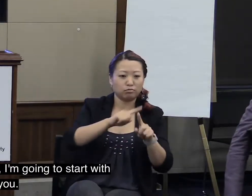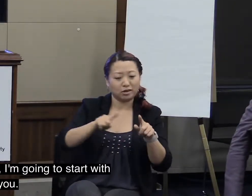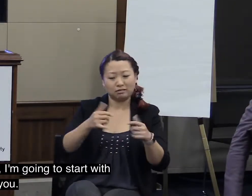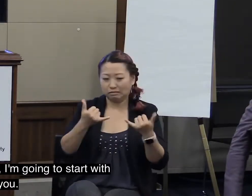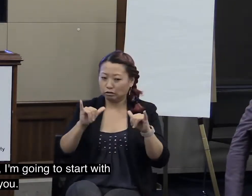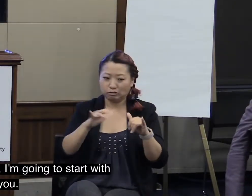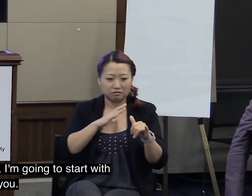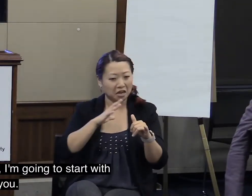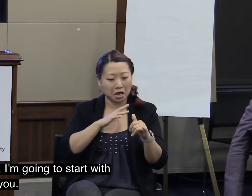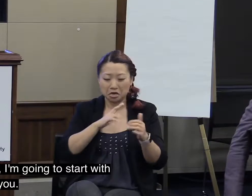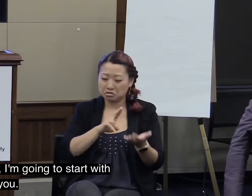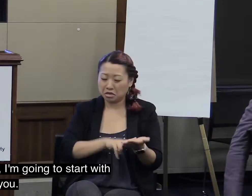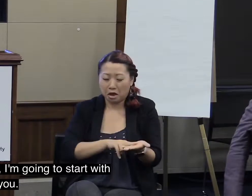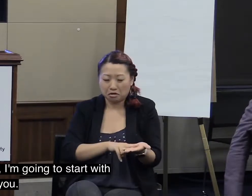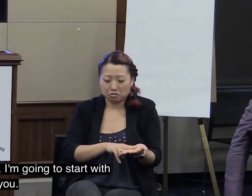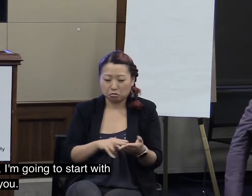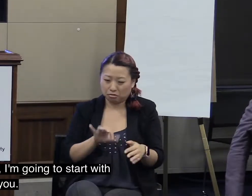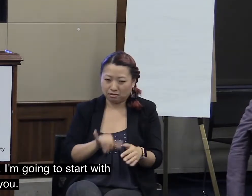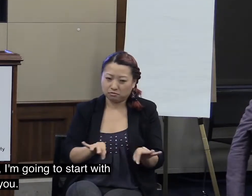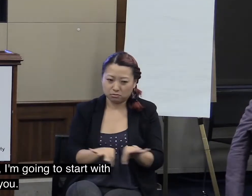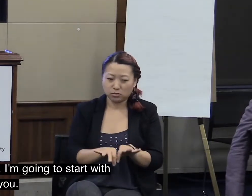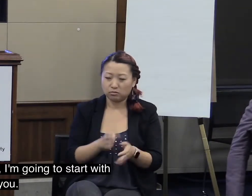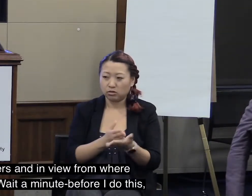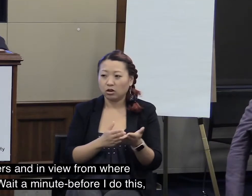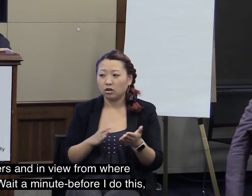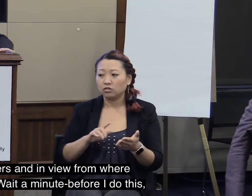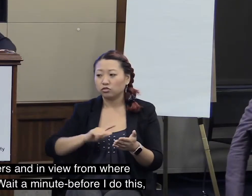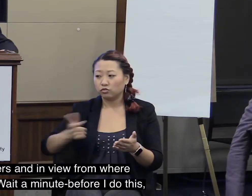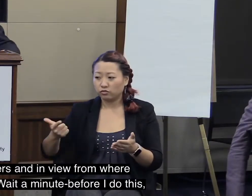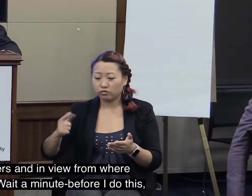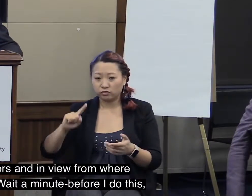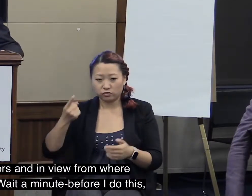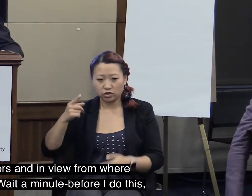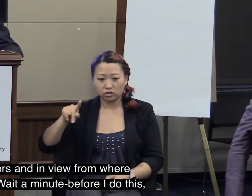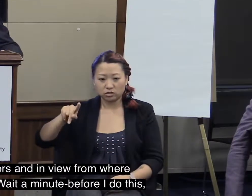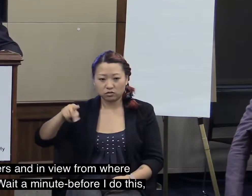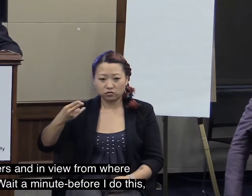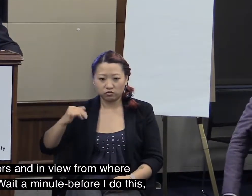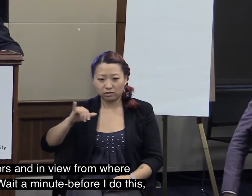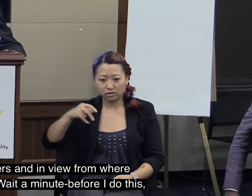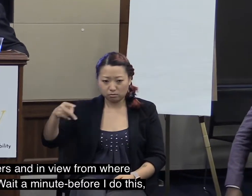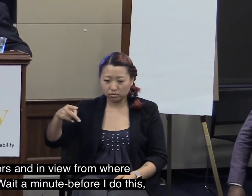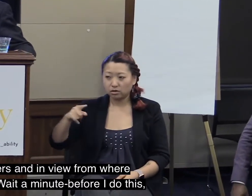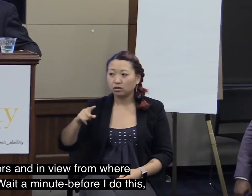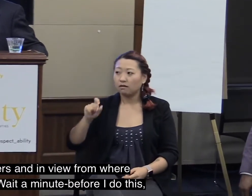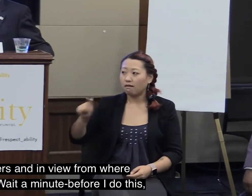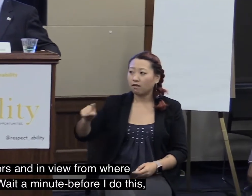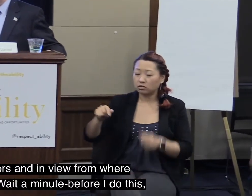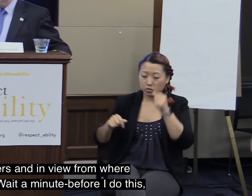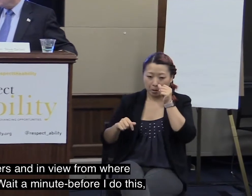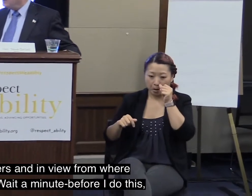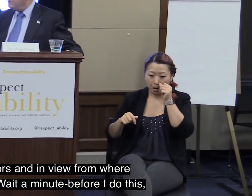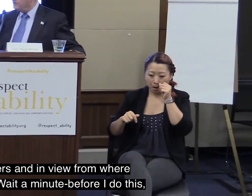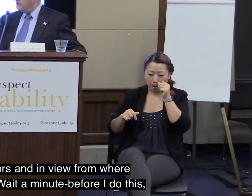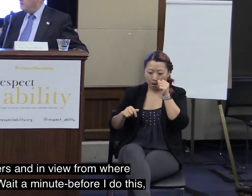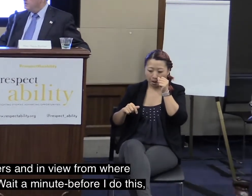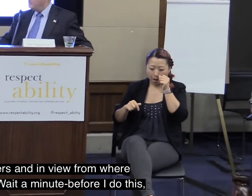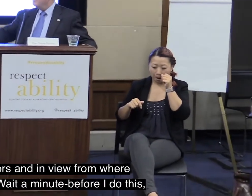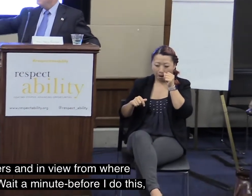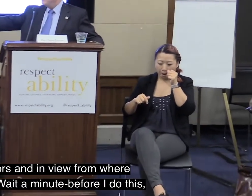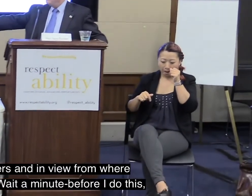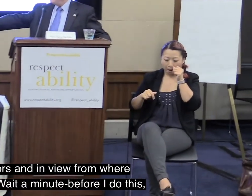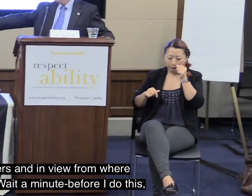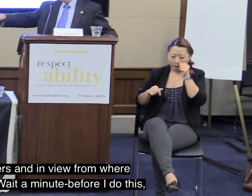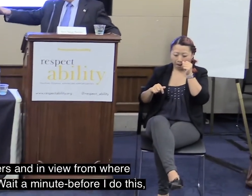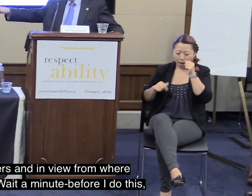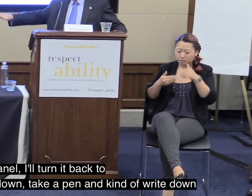start with you. So those things are others, in your view, from where you sit at Respectability. Wait